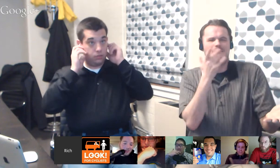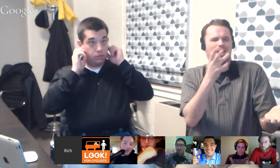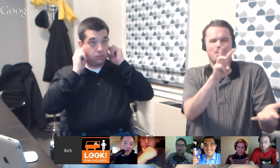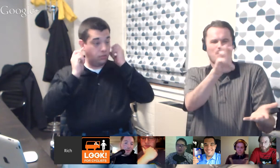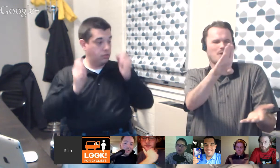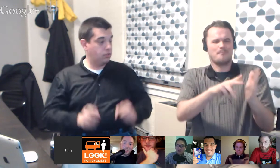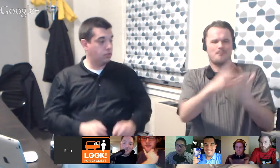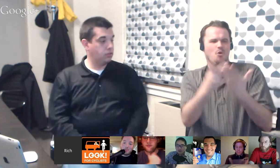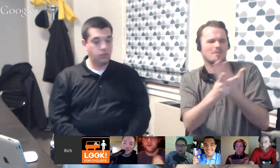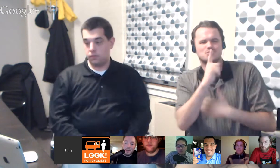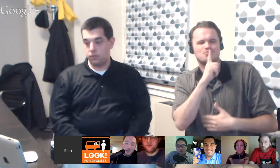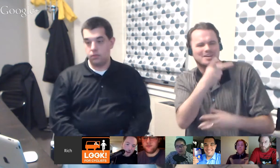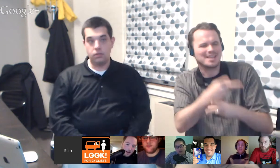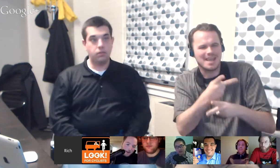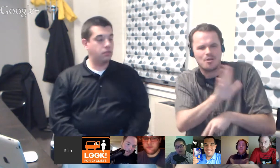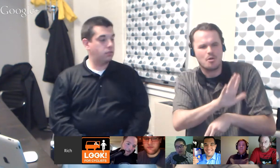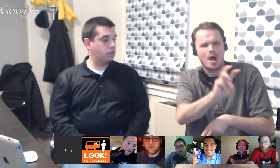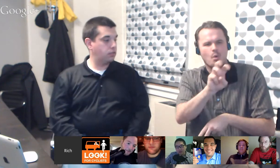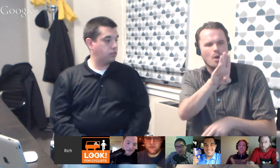care about web accessibility?